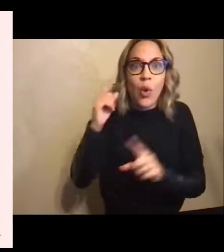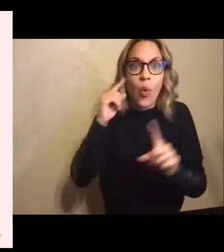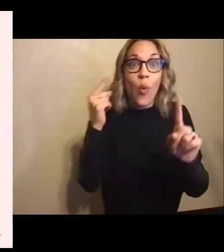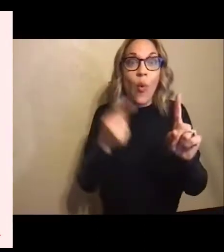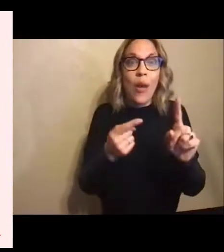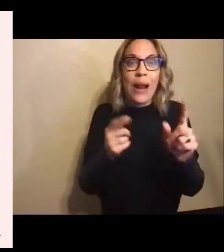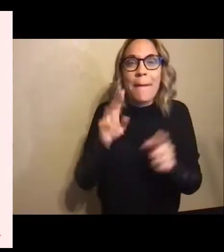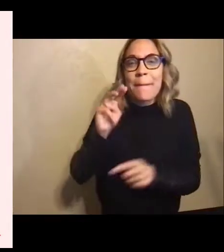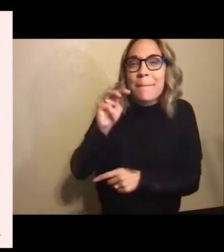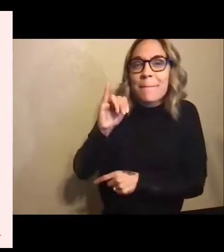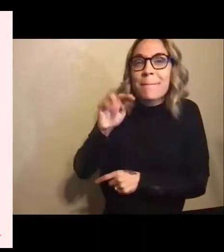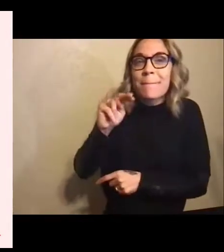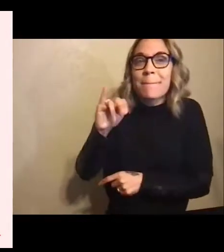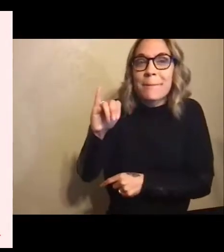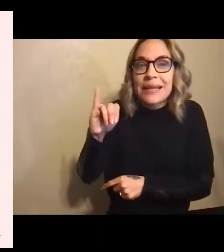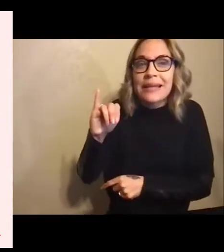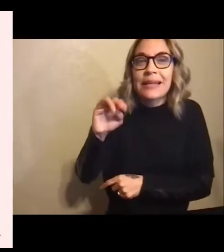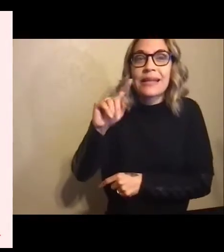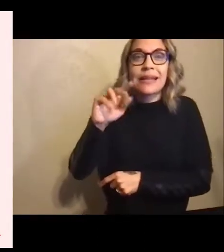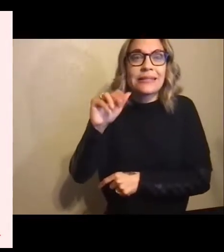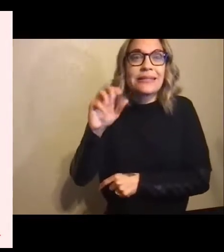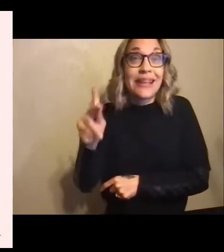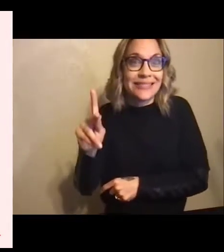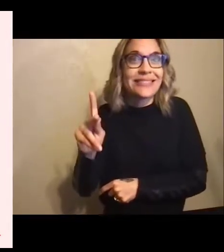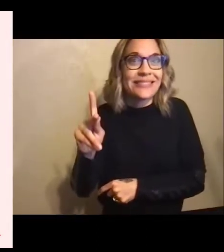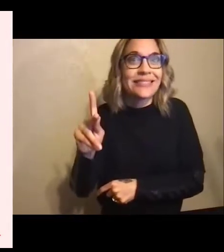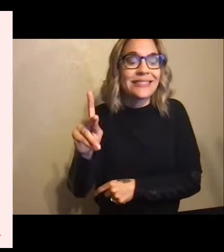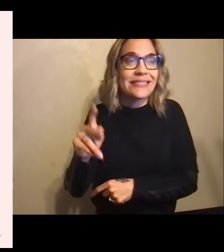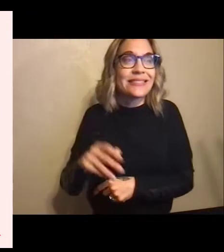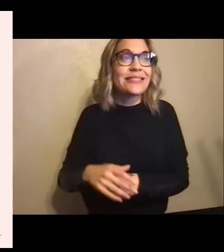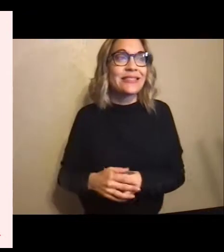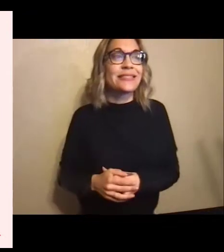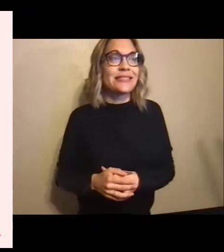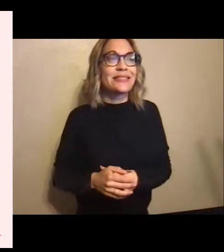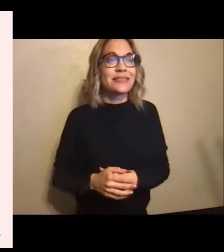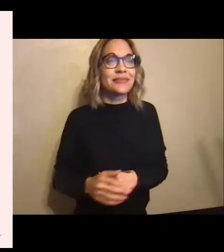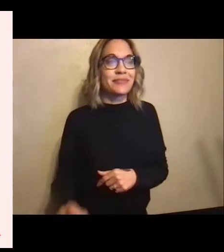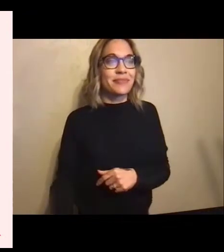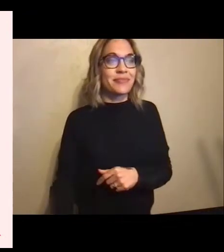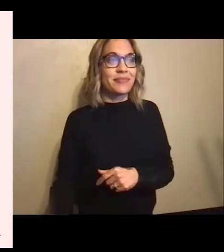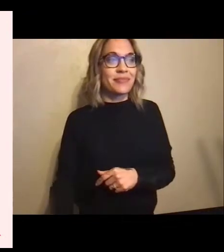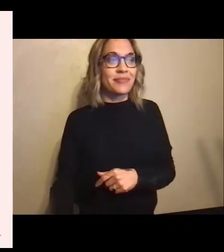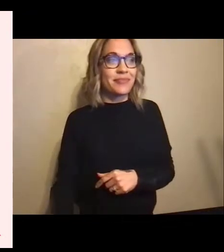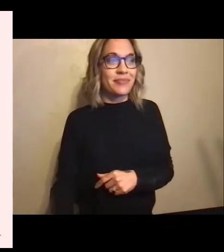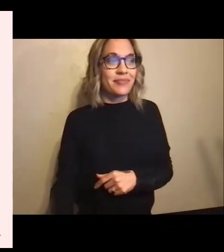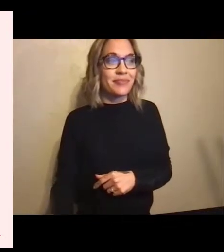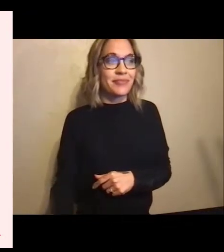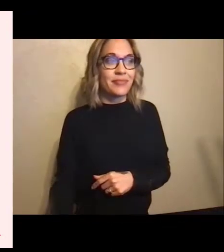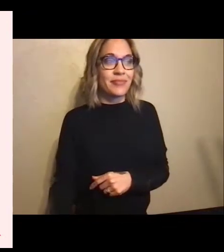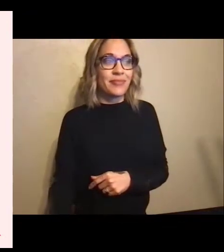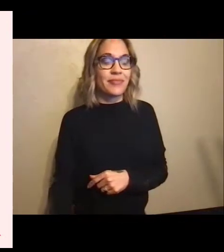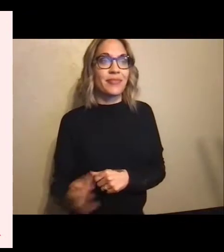it down. You need to break them down into mini goals or mini tasks.